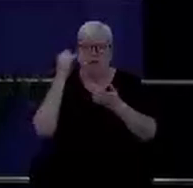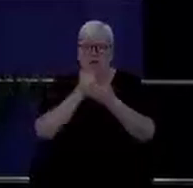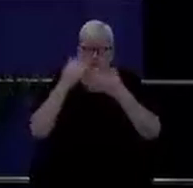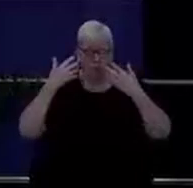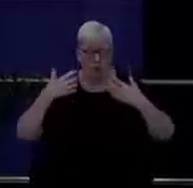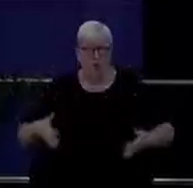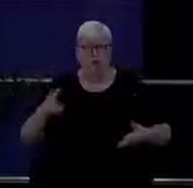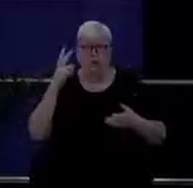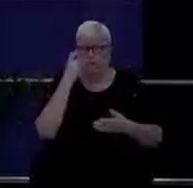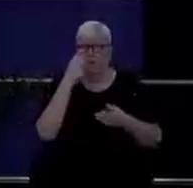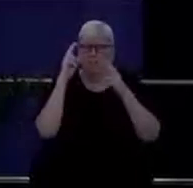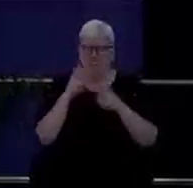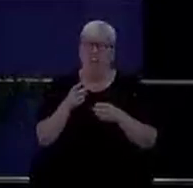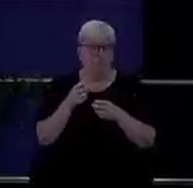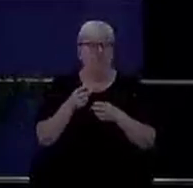probably die.